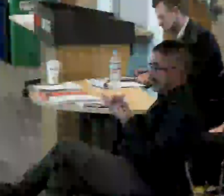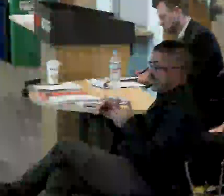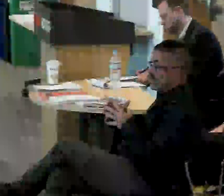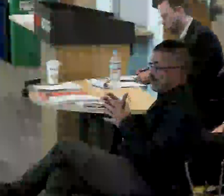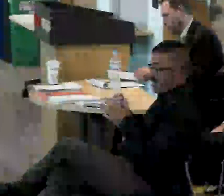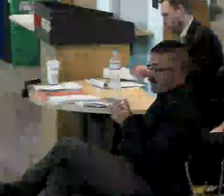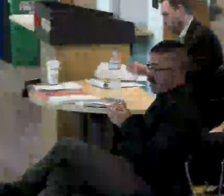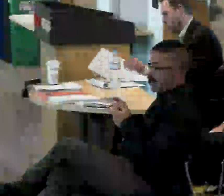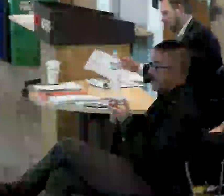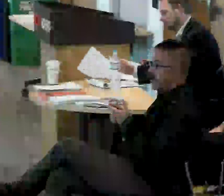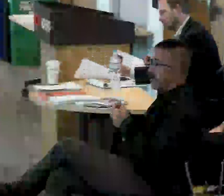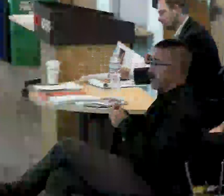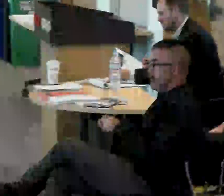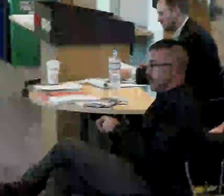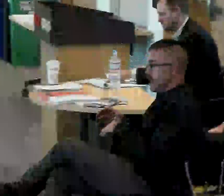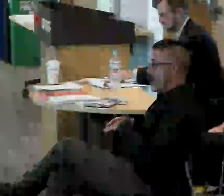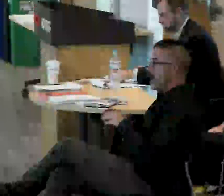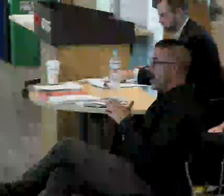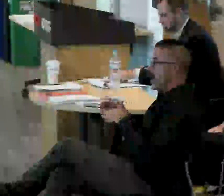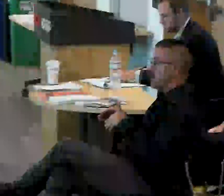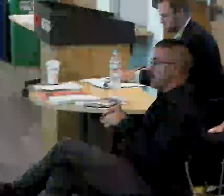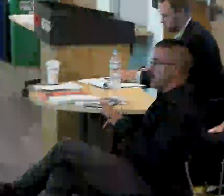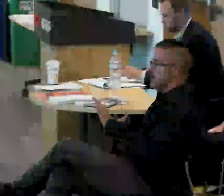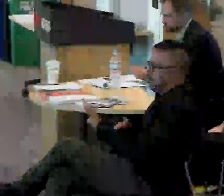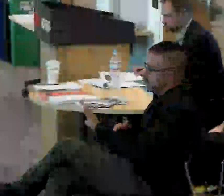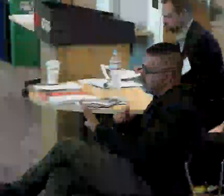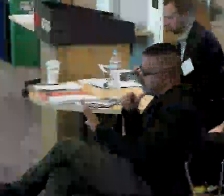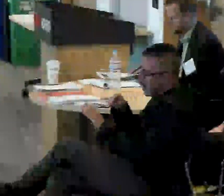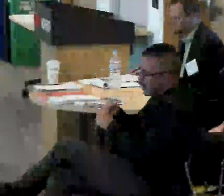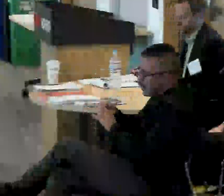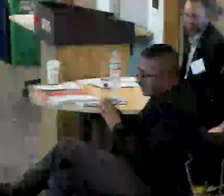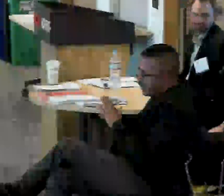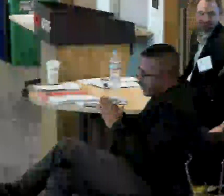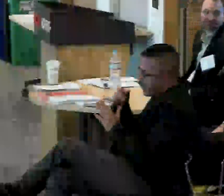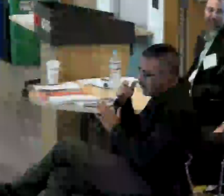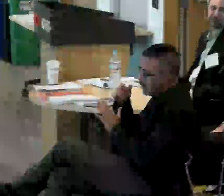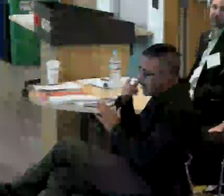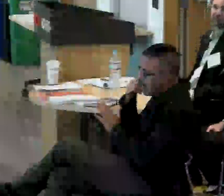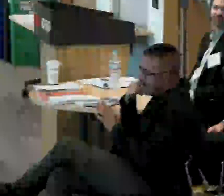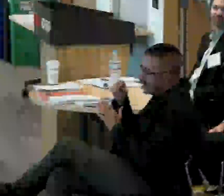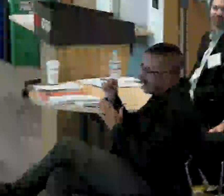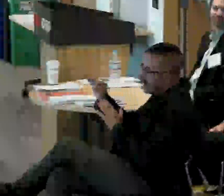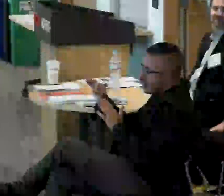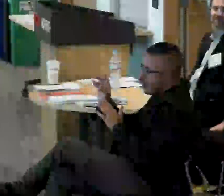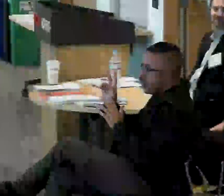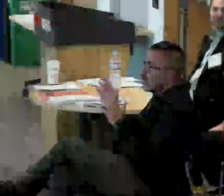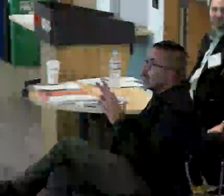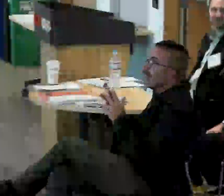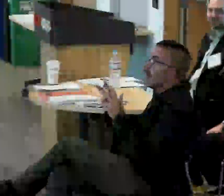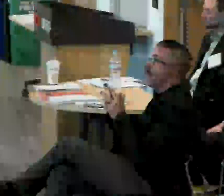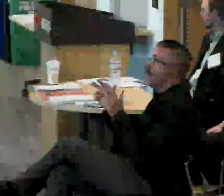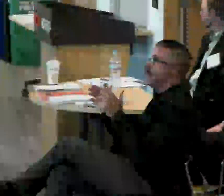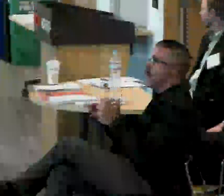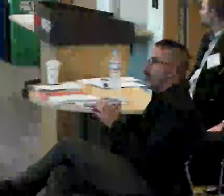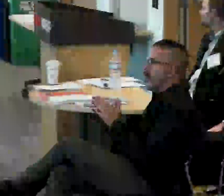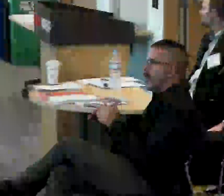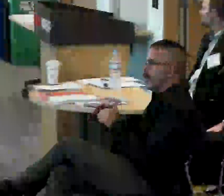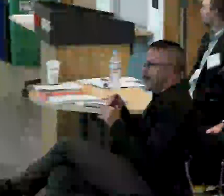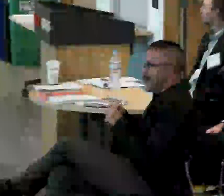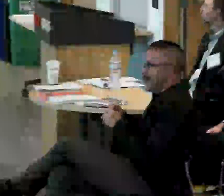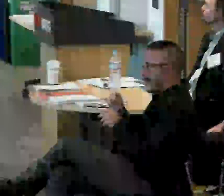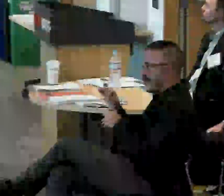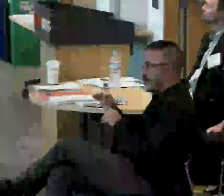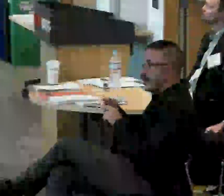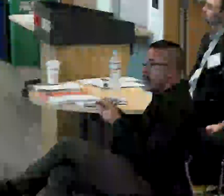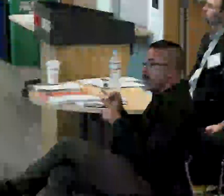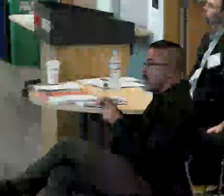on a house. Not so much here in San Francisco. It would be a very, very small house. But, you know, these are some of the options that, you know,